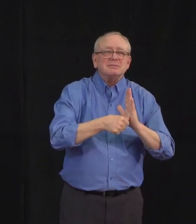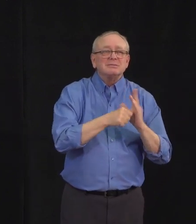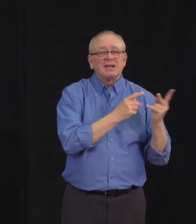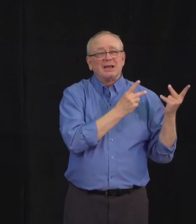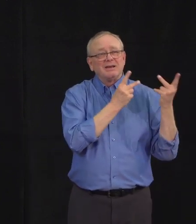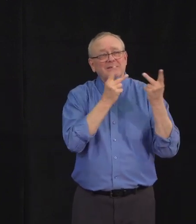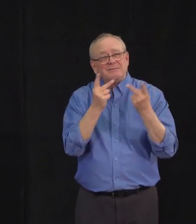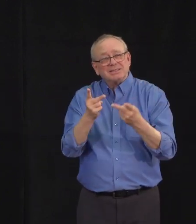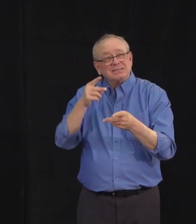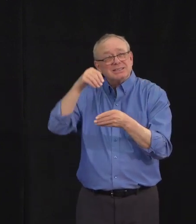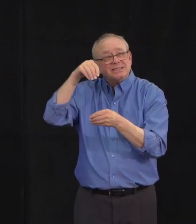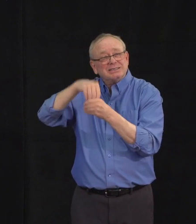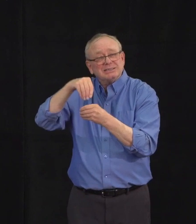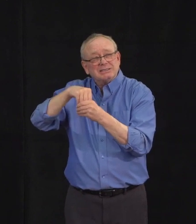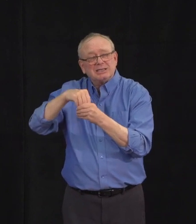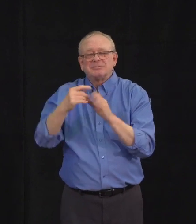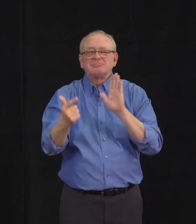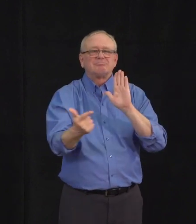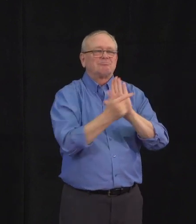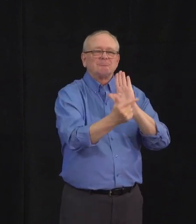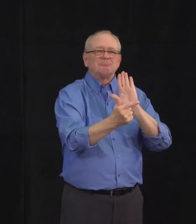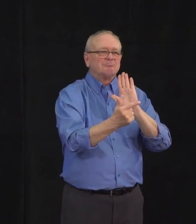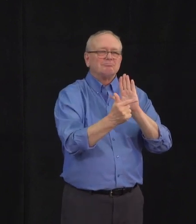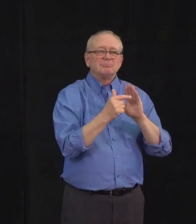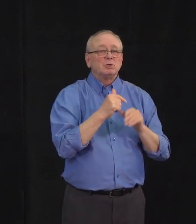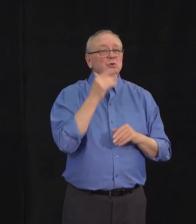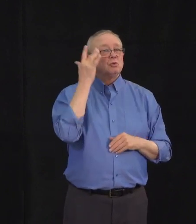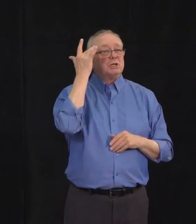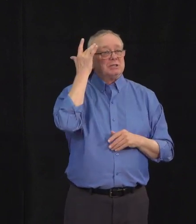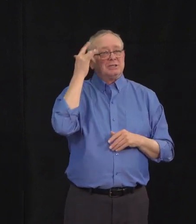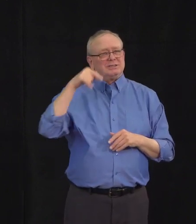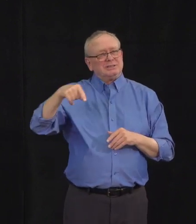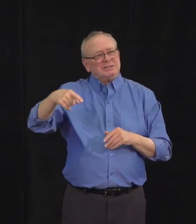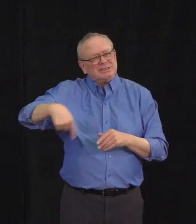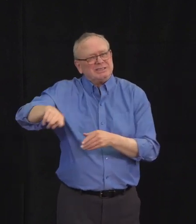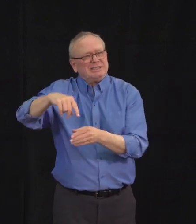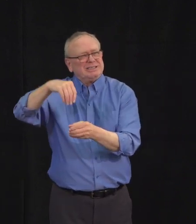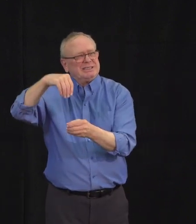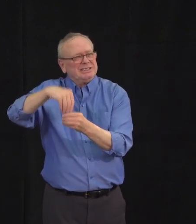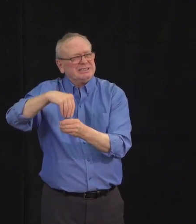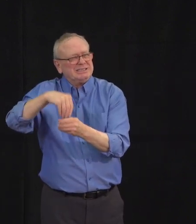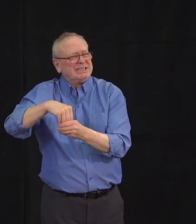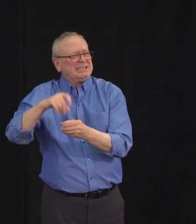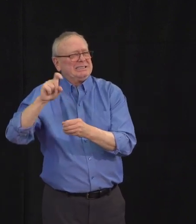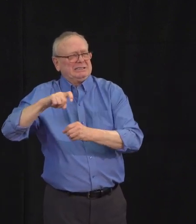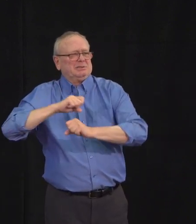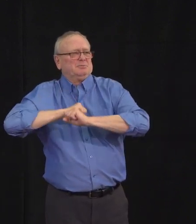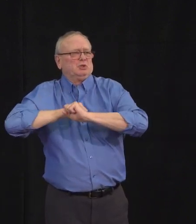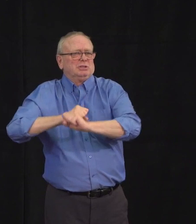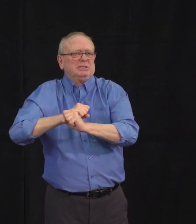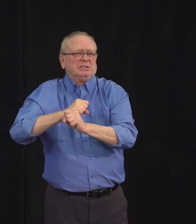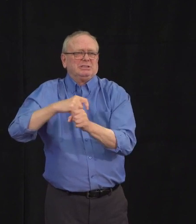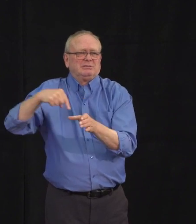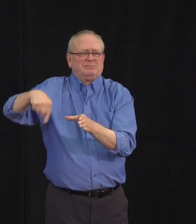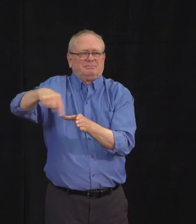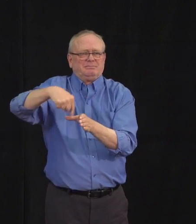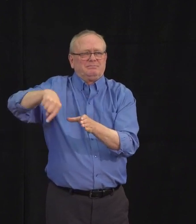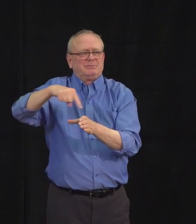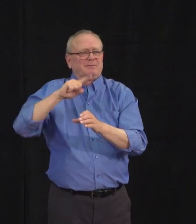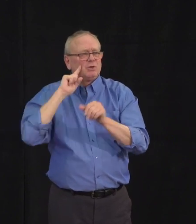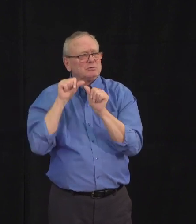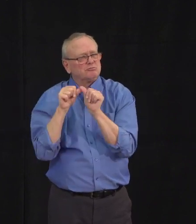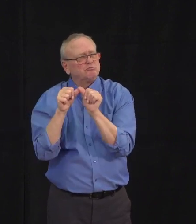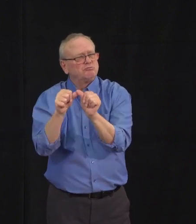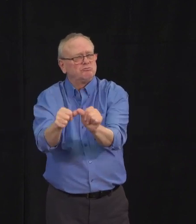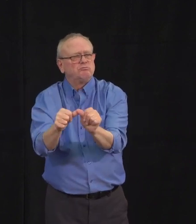facilities continues to be necessary to protect the long-term safety of staff, residents, and visitors, especially in